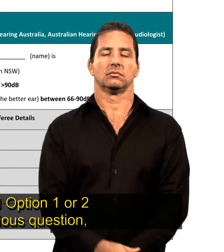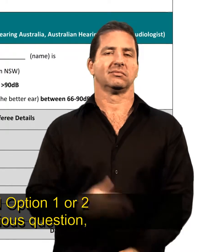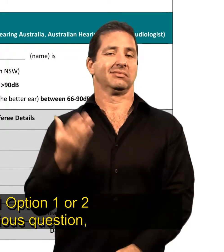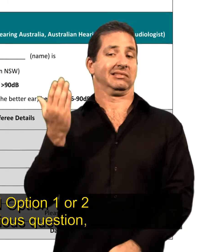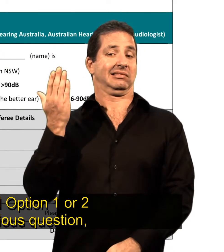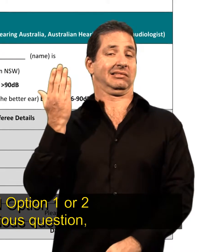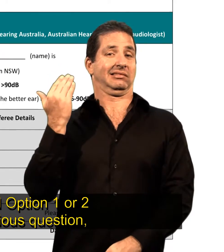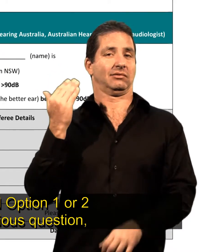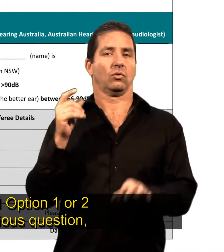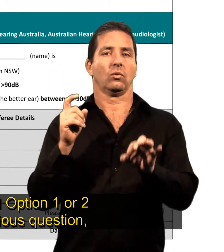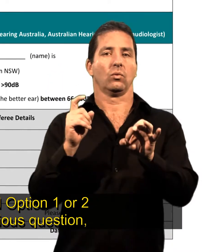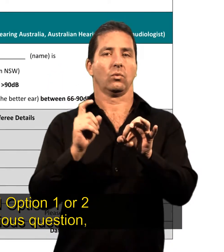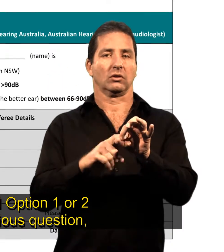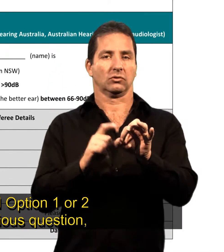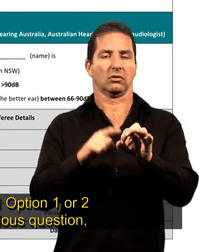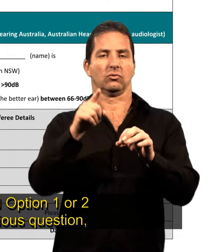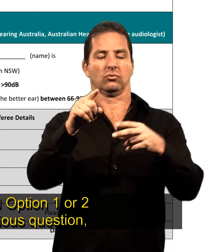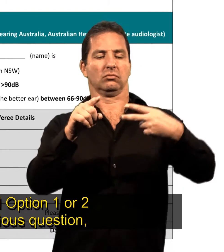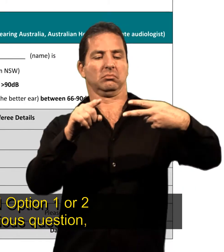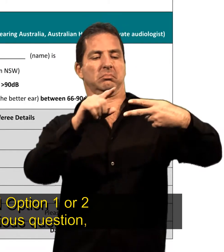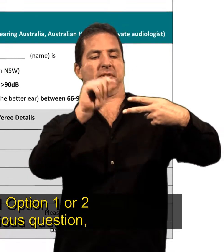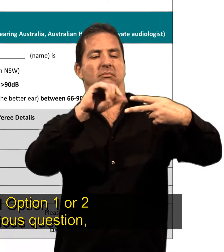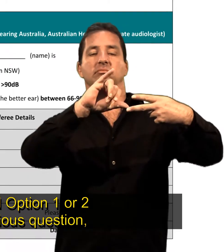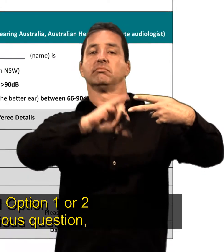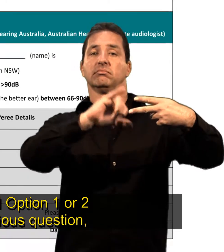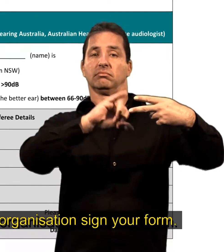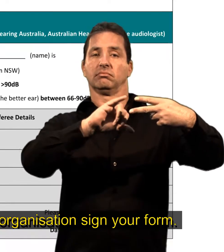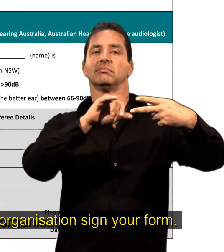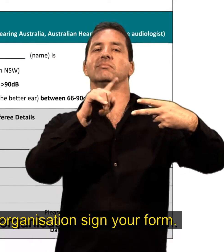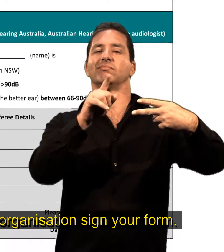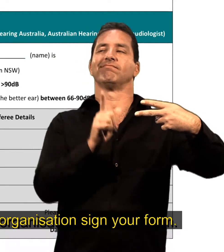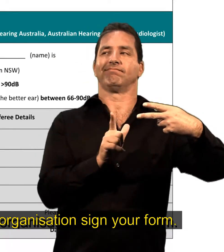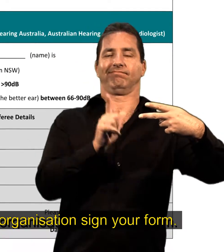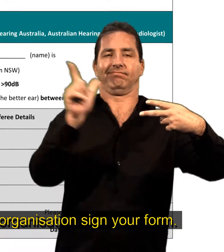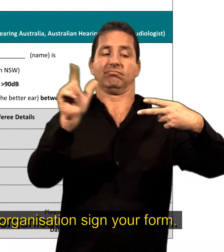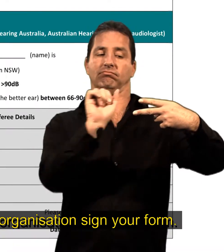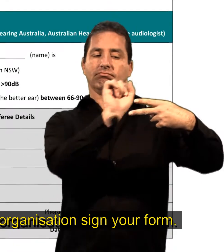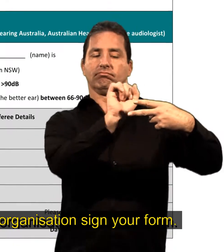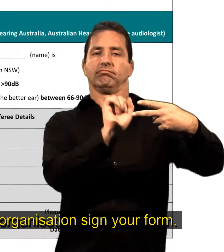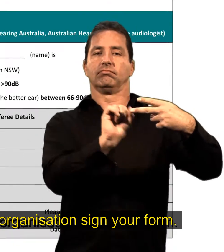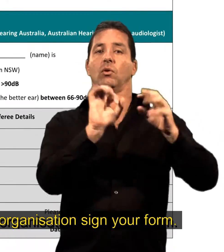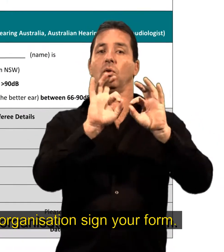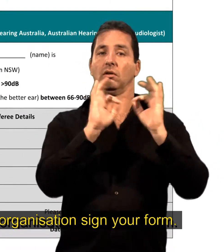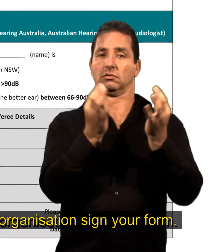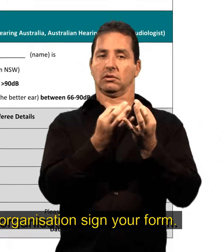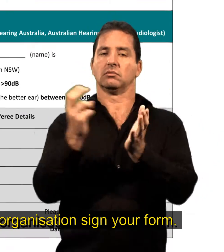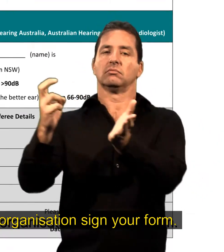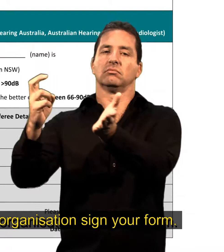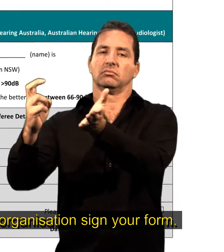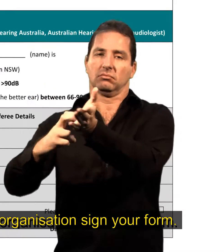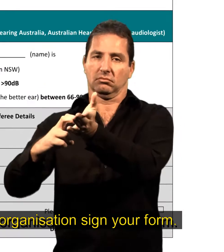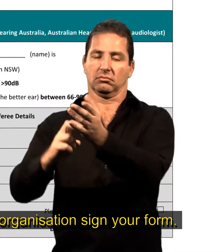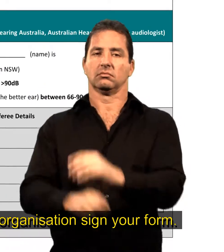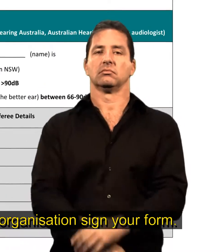If you ticked option 1 or 2 for the previous question, you need to have the organisation sign your